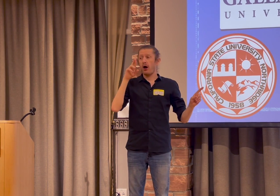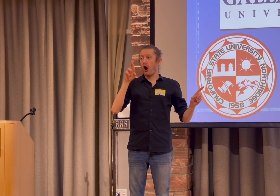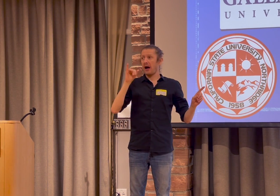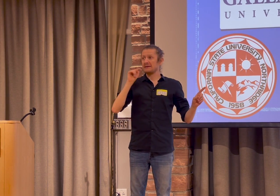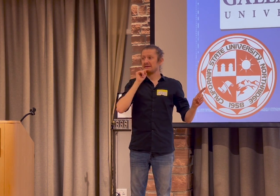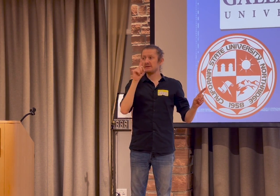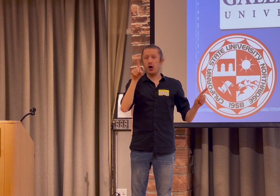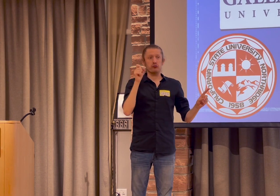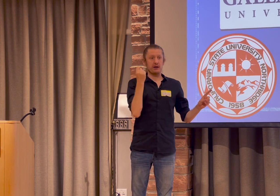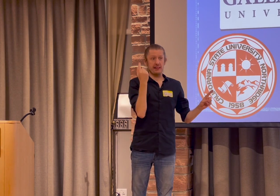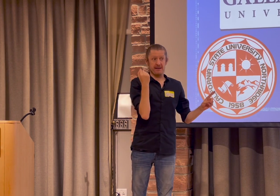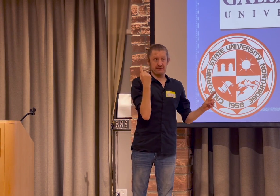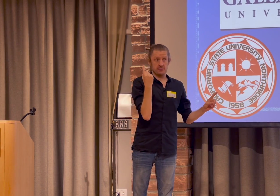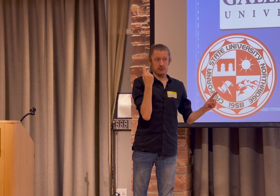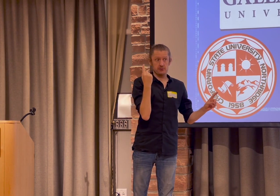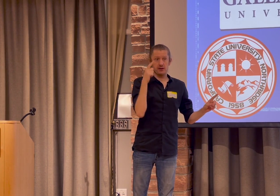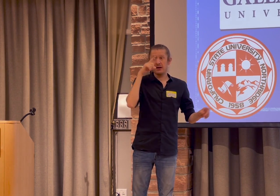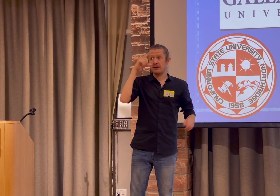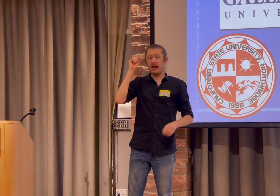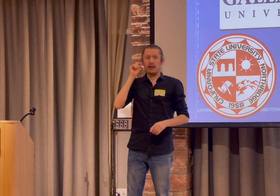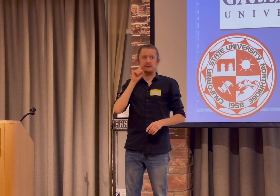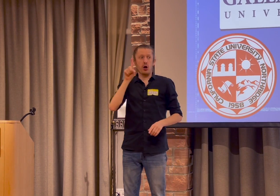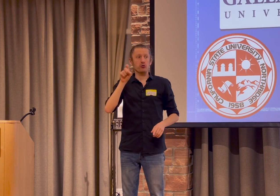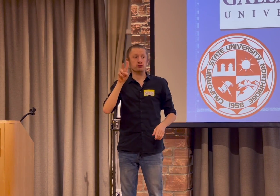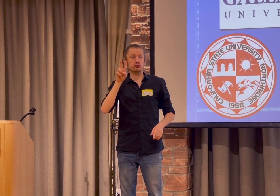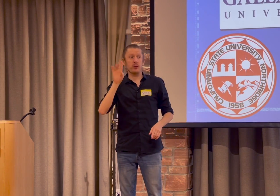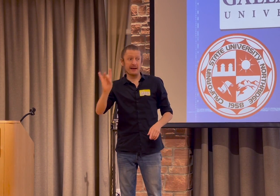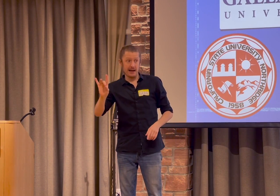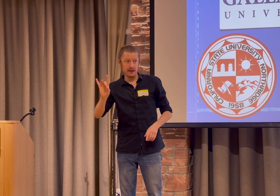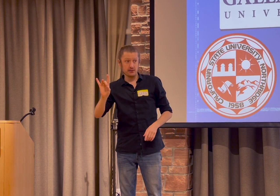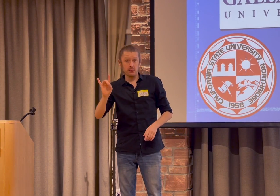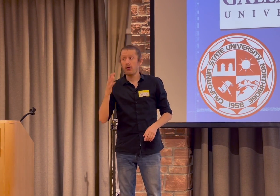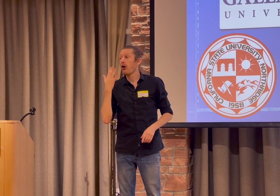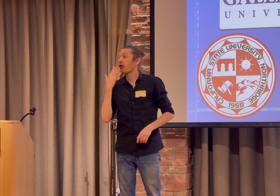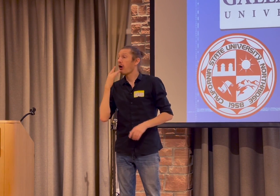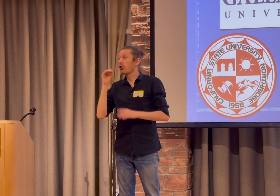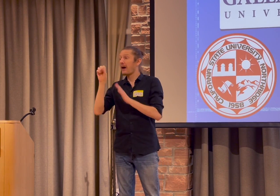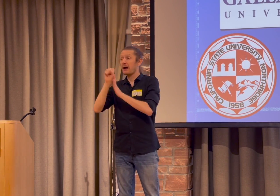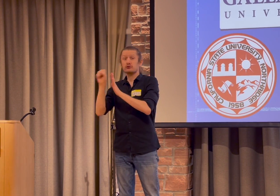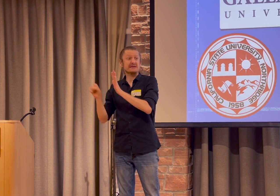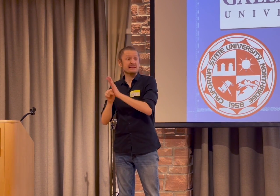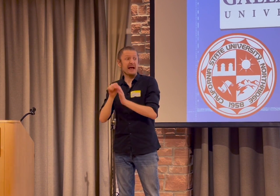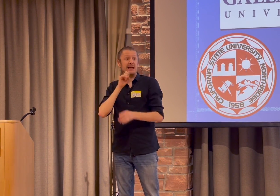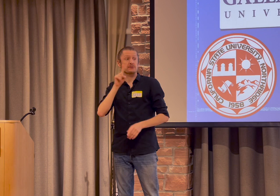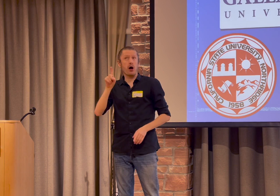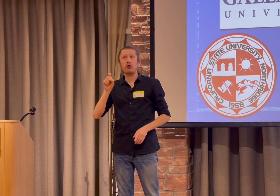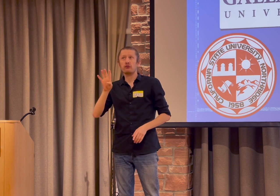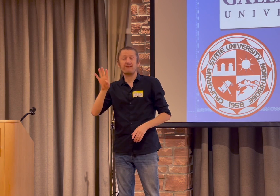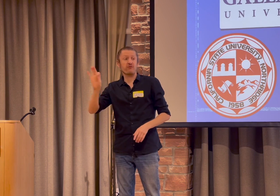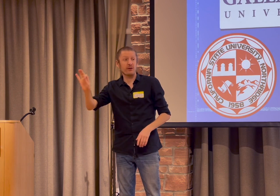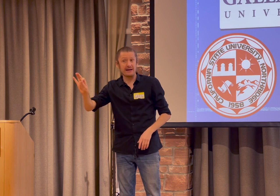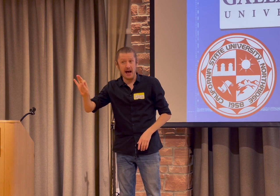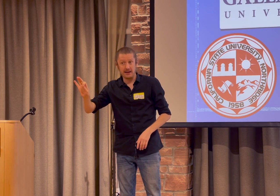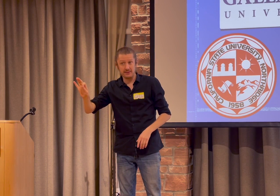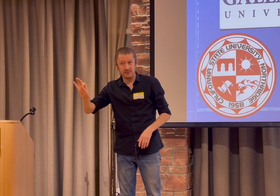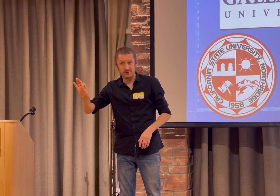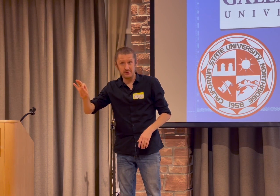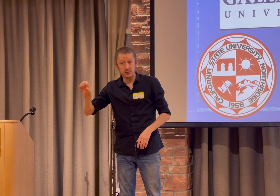good school. RIT is number 111, and Gallaudet is 128.